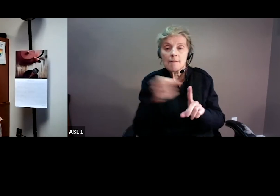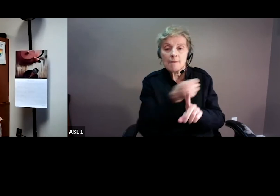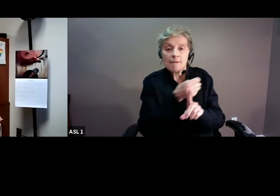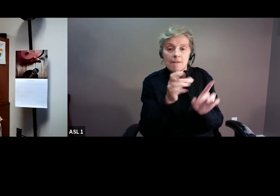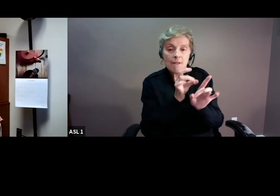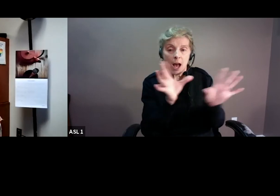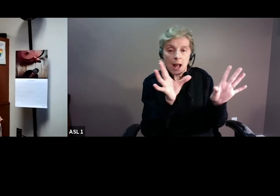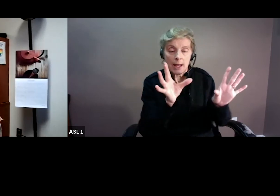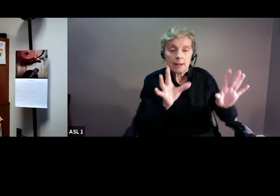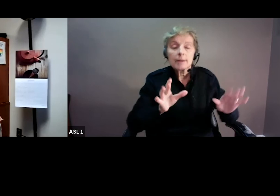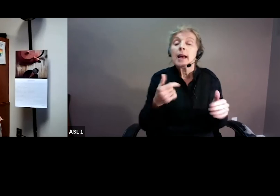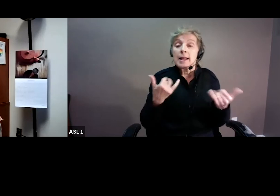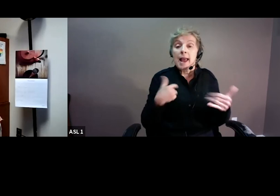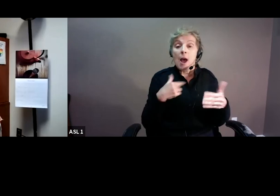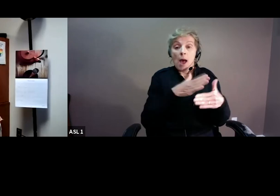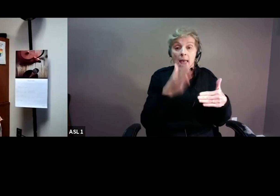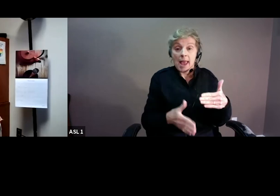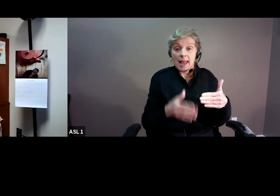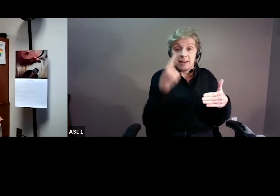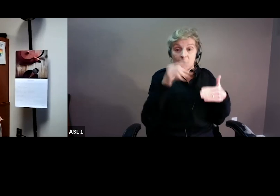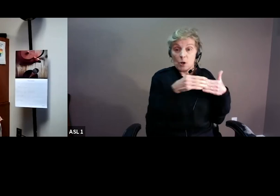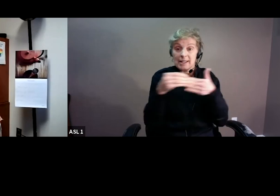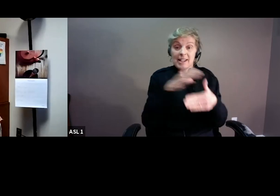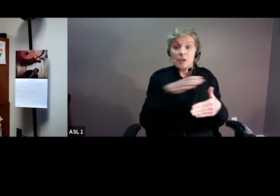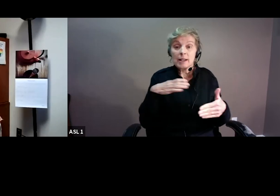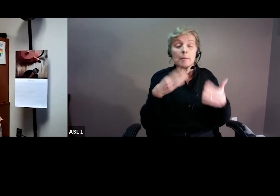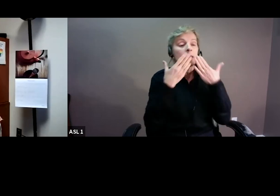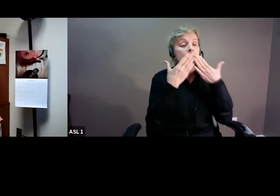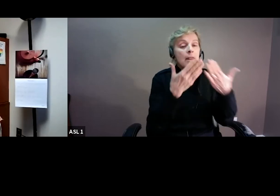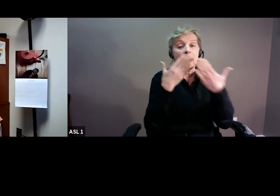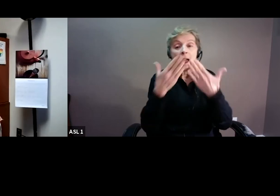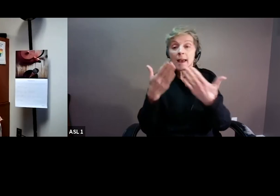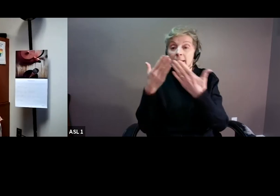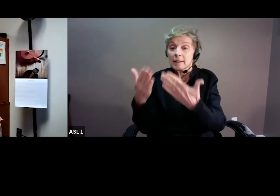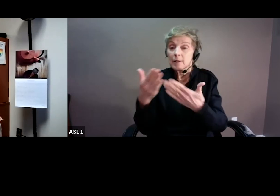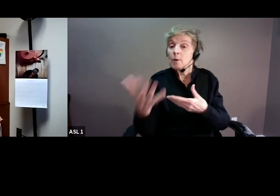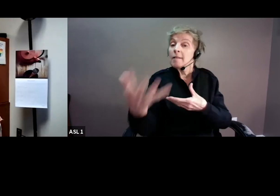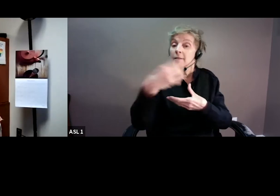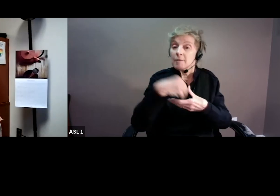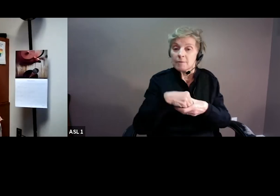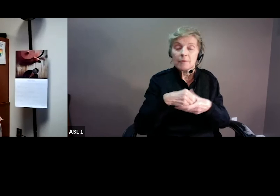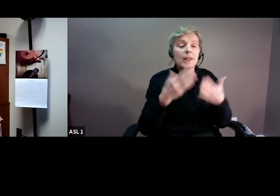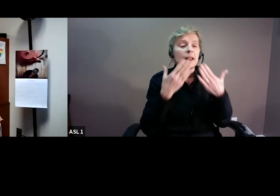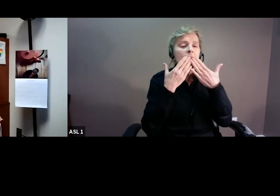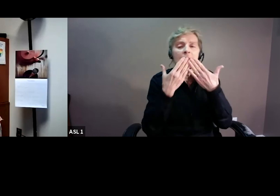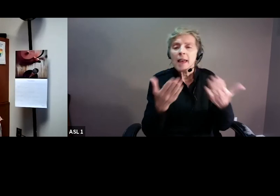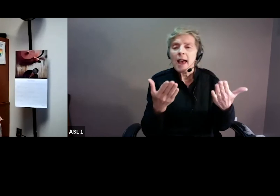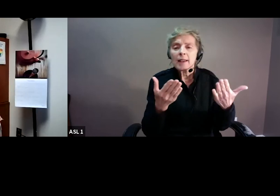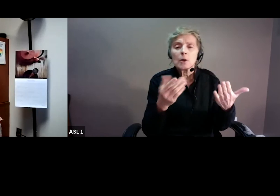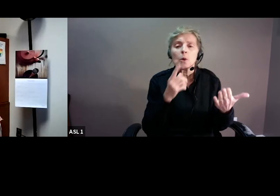behalf of the steering committee, thanks again to all of you for participating. Thanks again to everyone who